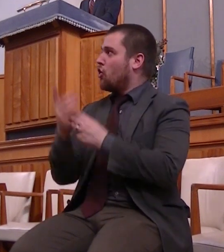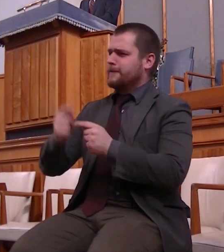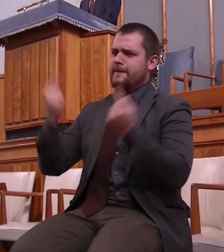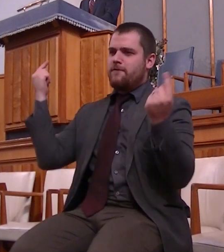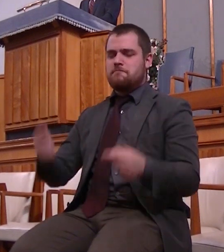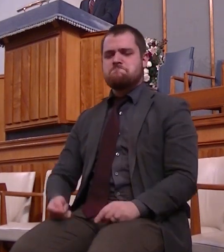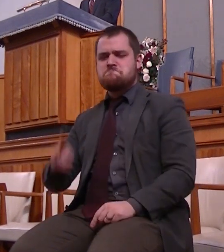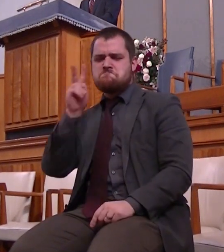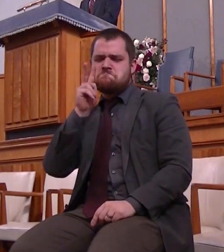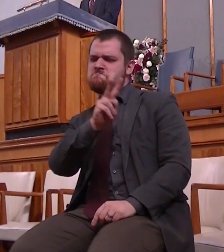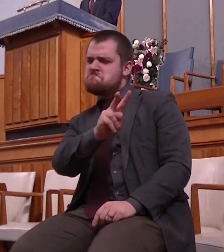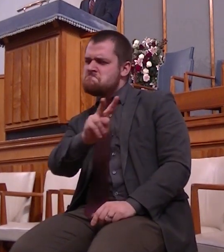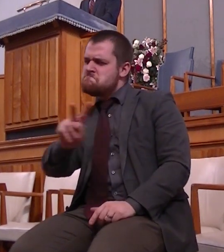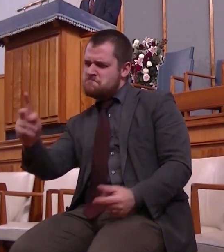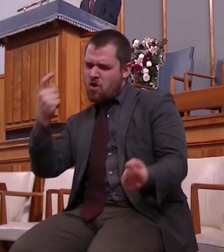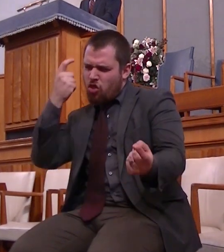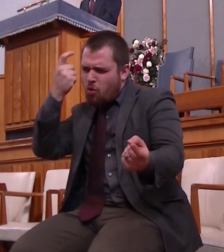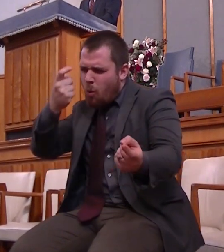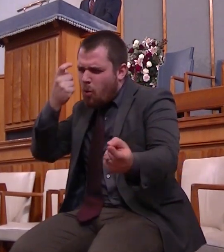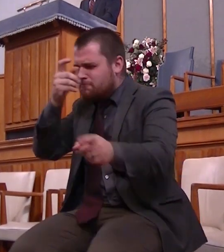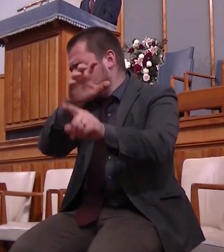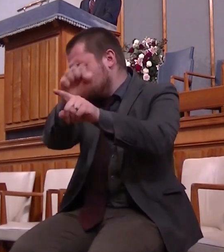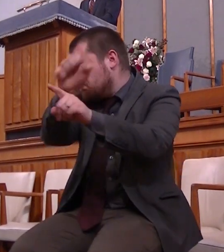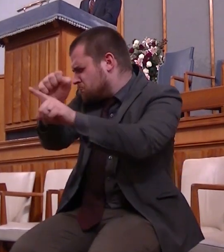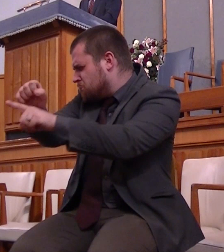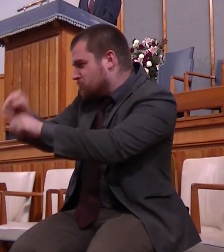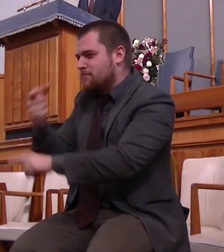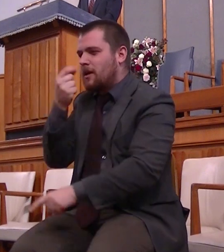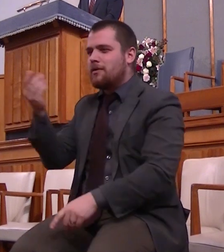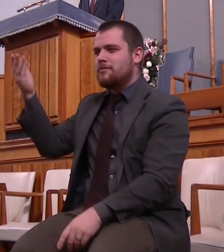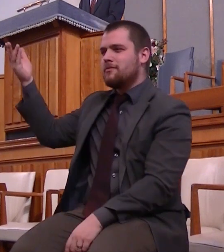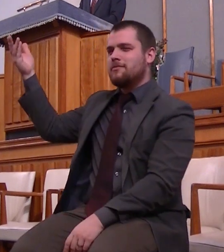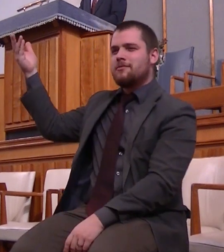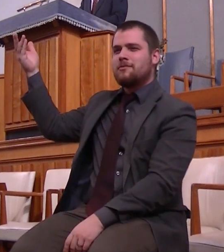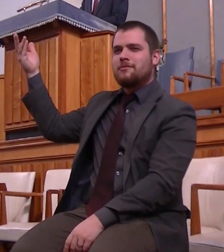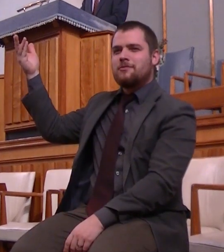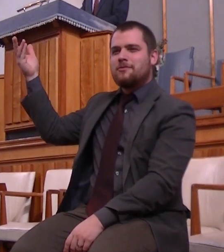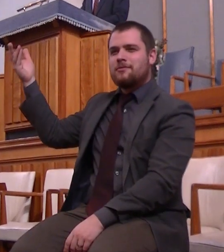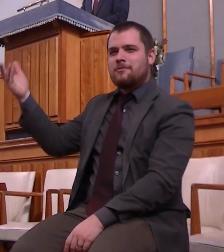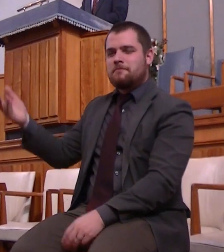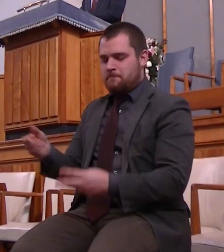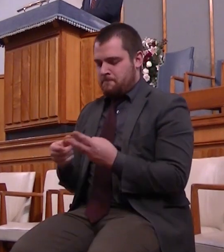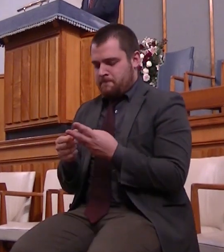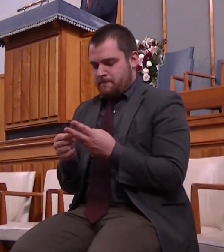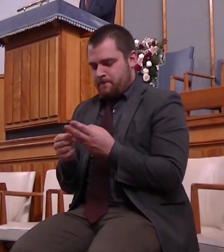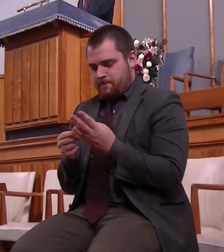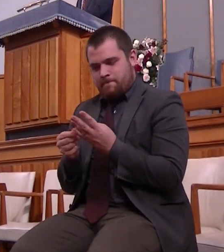is all-seeing, penetrating knowledge. It's eternal knowledge, of course.